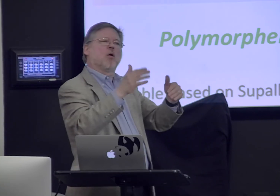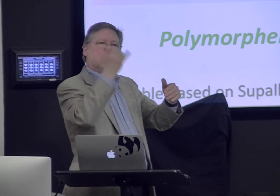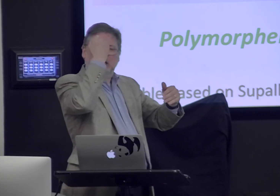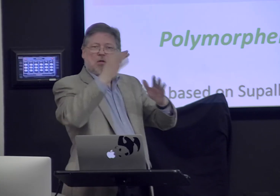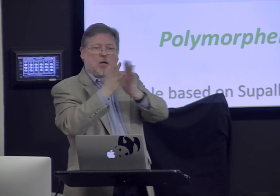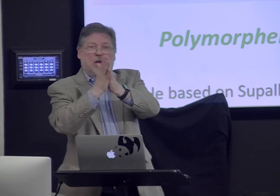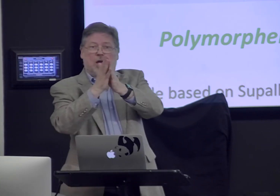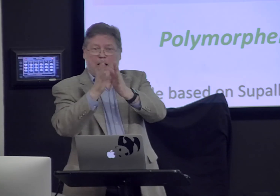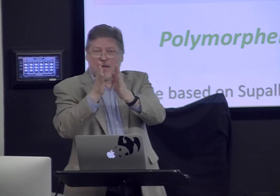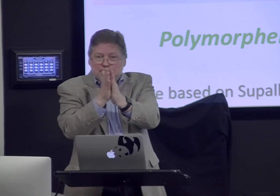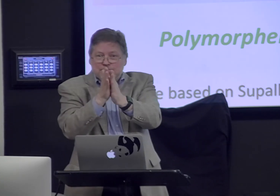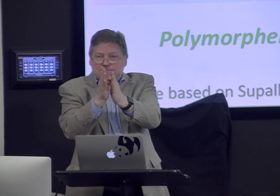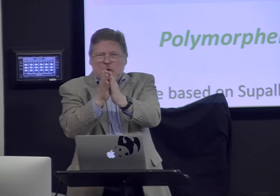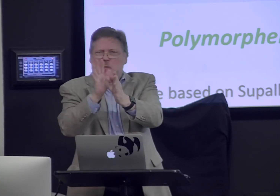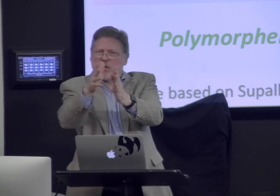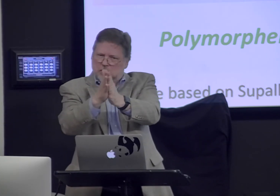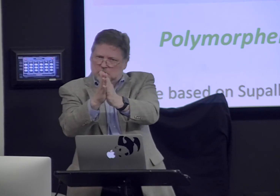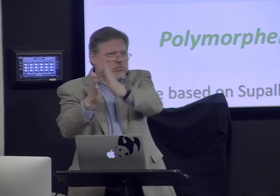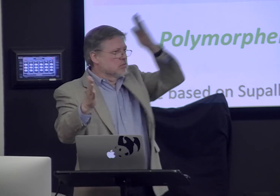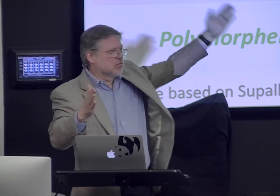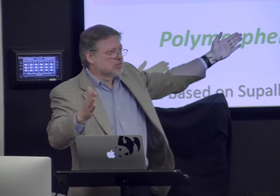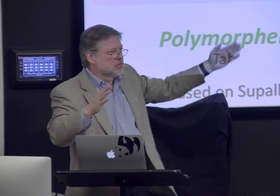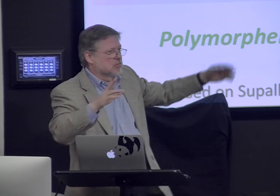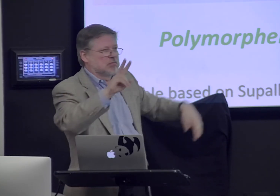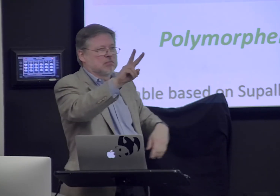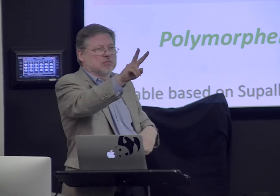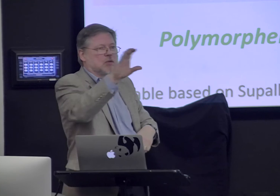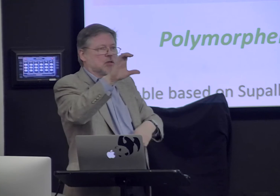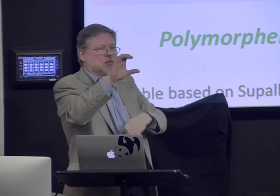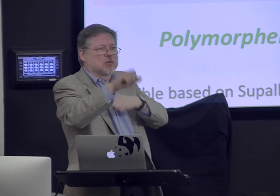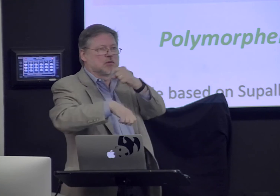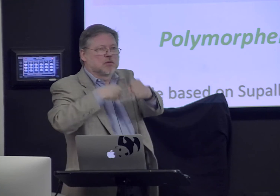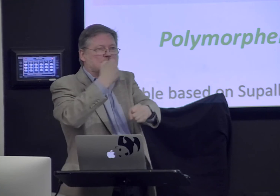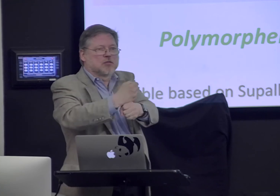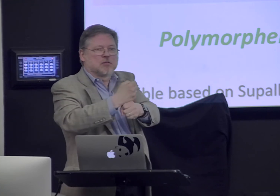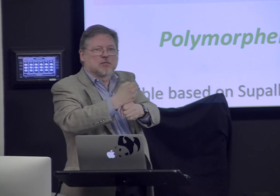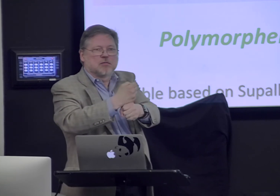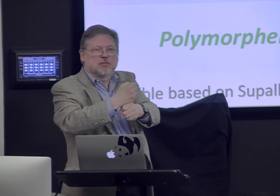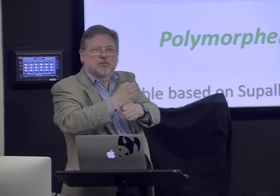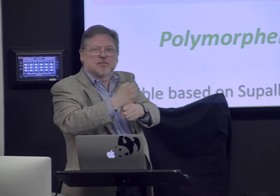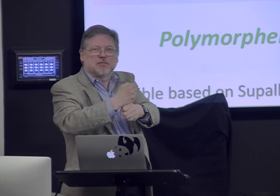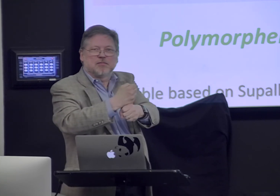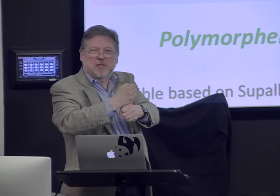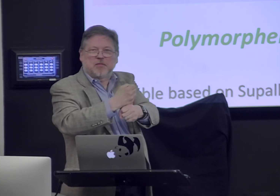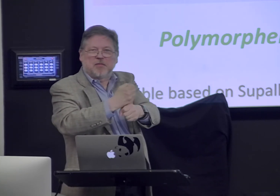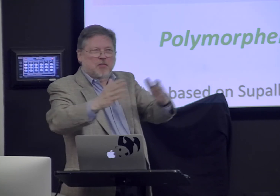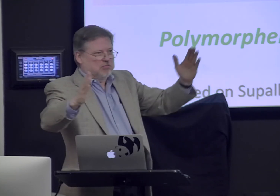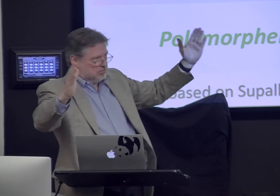are the result of change that has been going on for over 200 years.